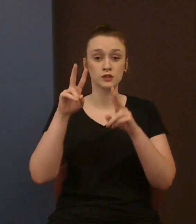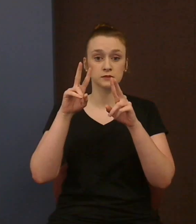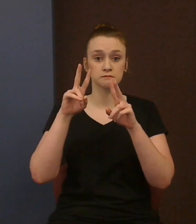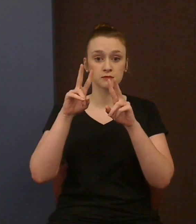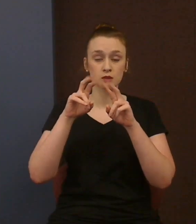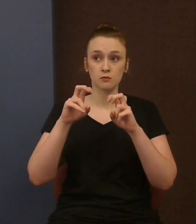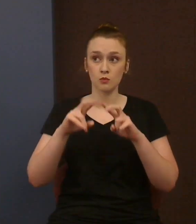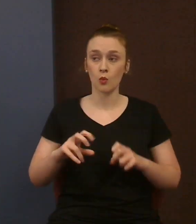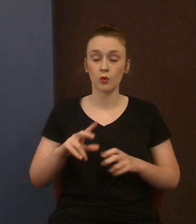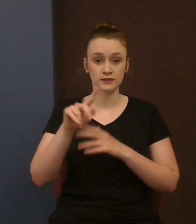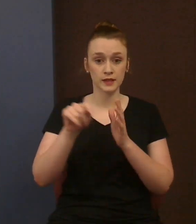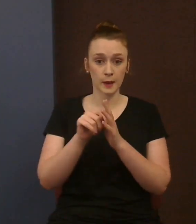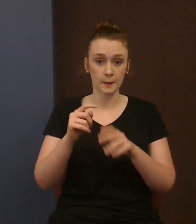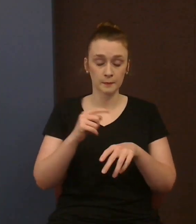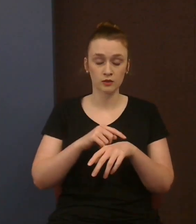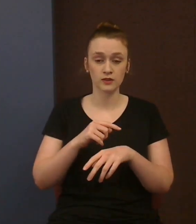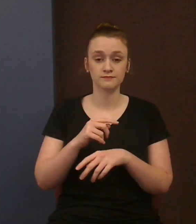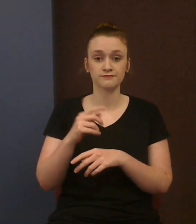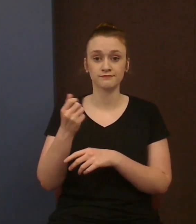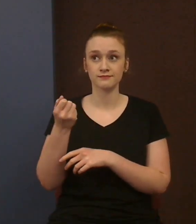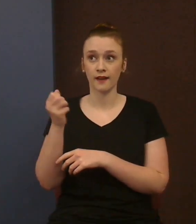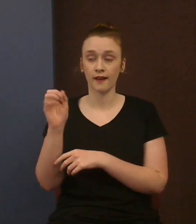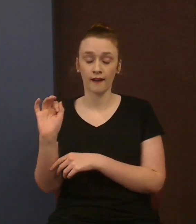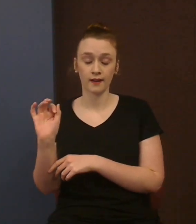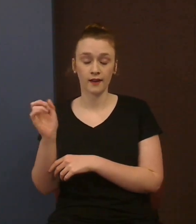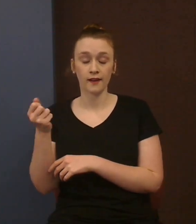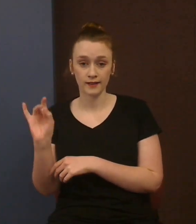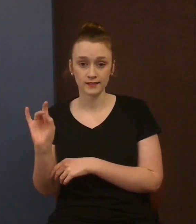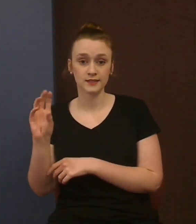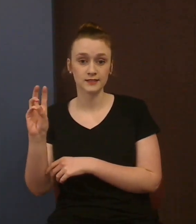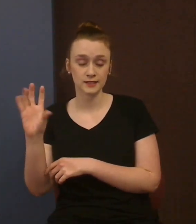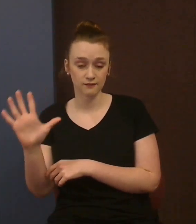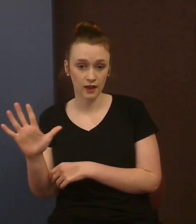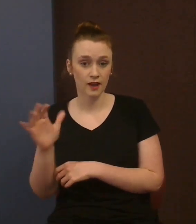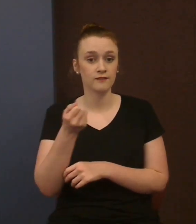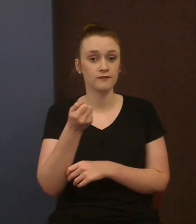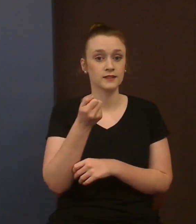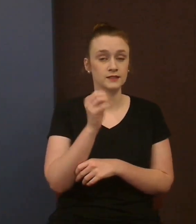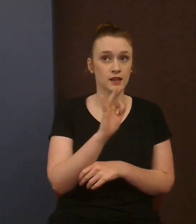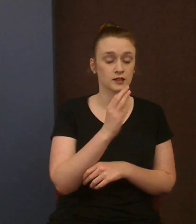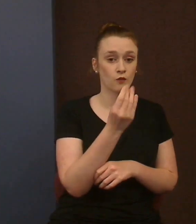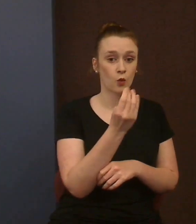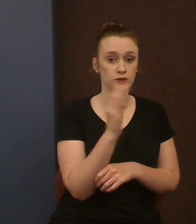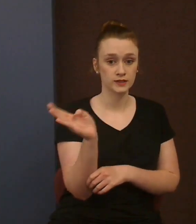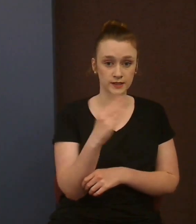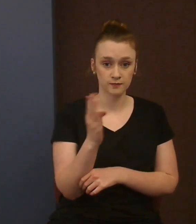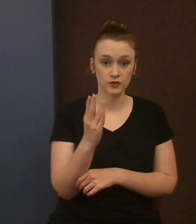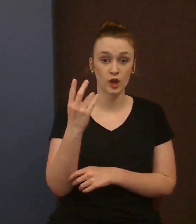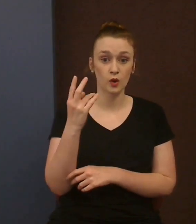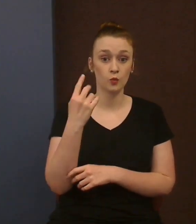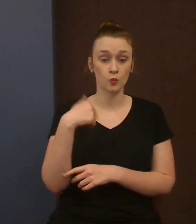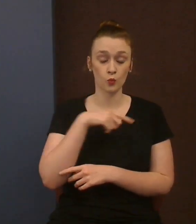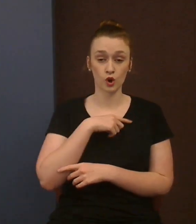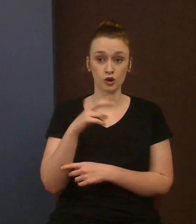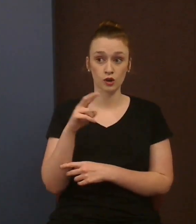between 1865 and 1914. And we're going to look at two viewpoints. The first viewpoint we're going to